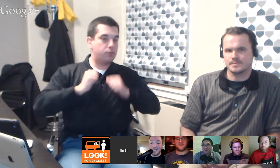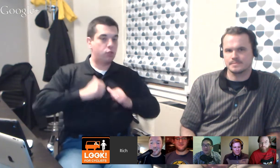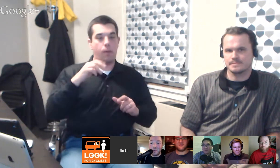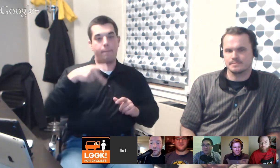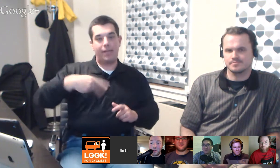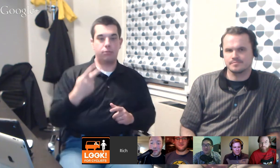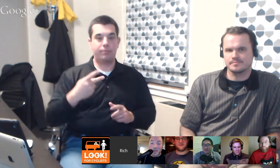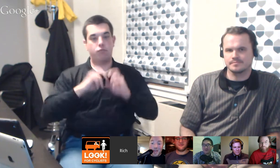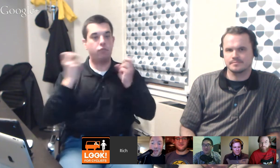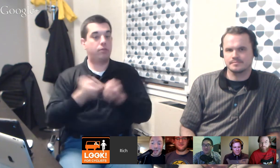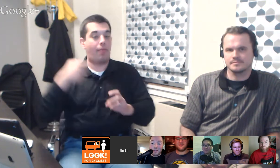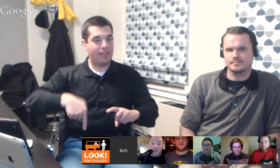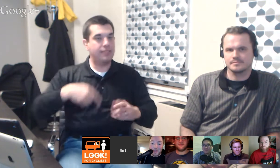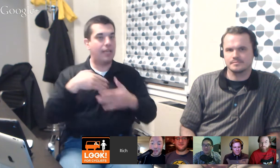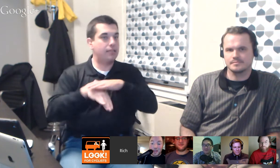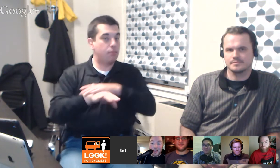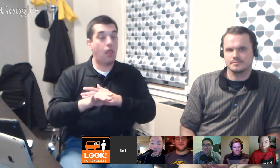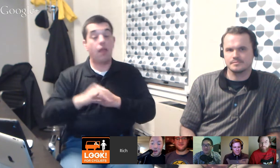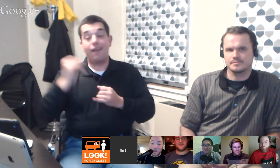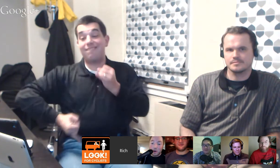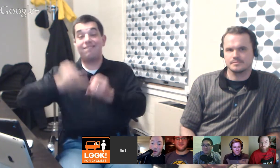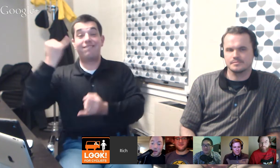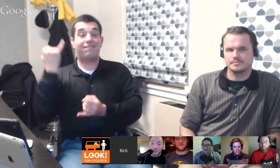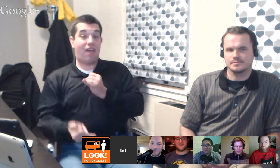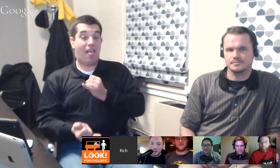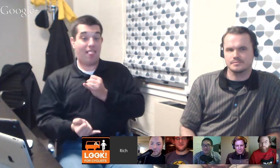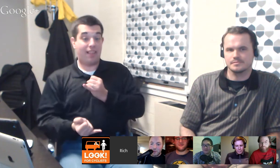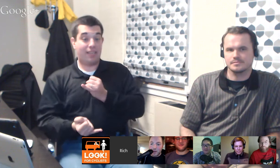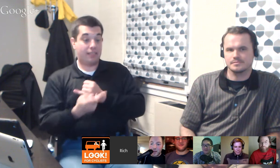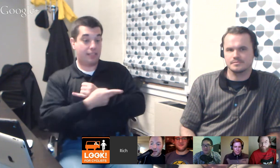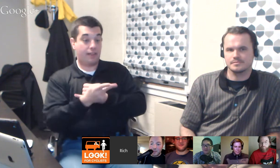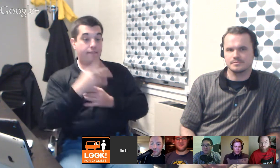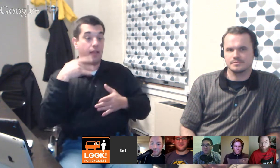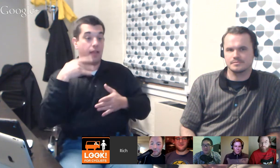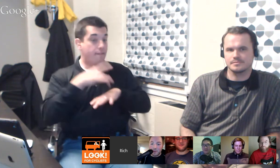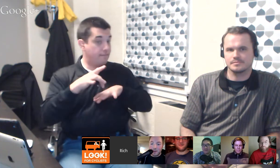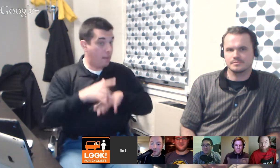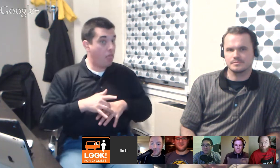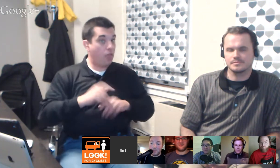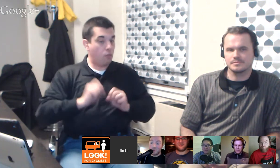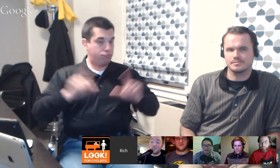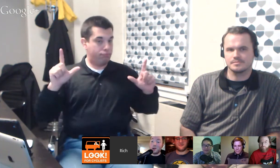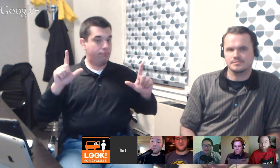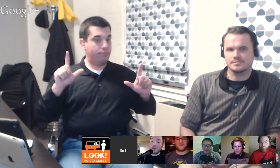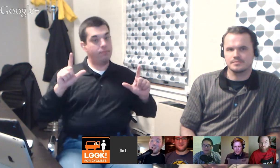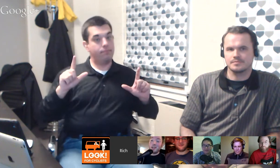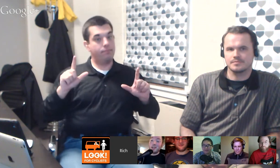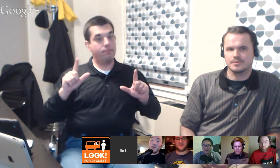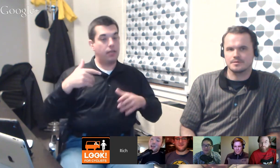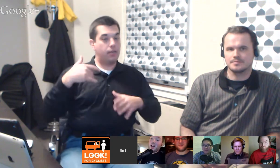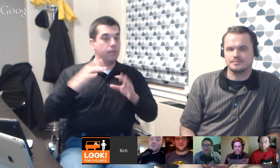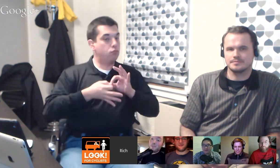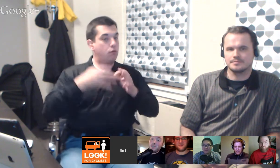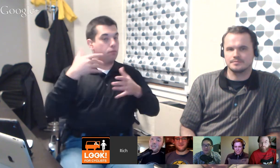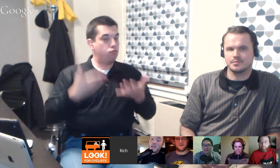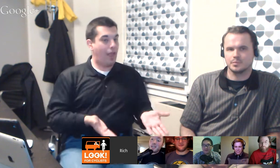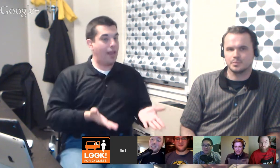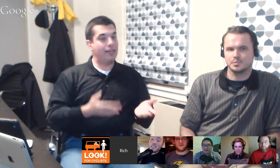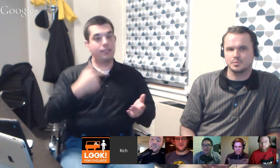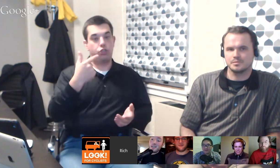an accessible one. And finally, they are available, and I have the website pulled up right here. The interpreters are provided